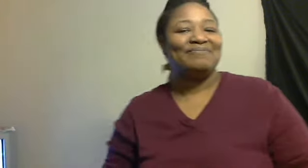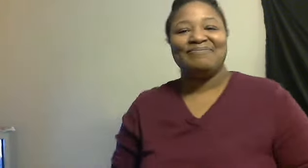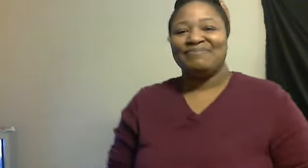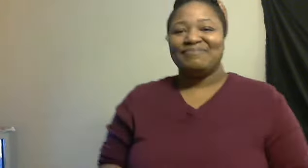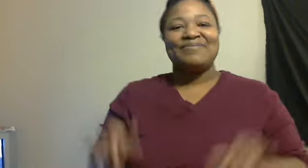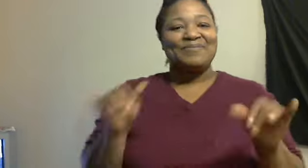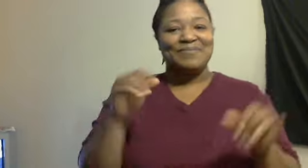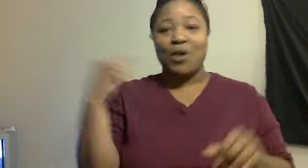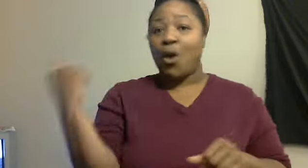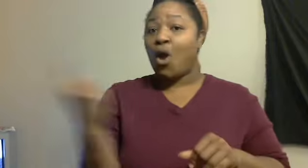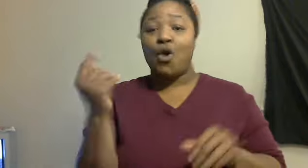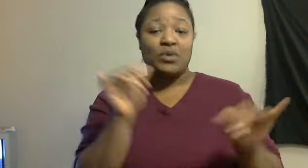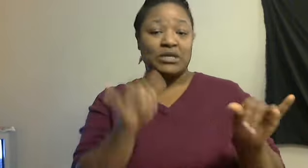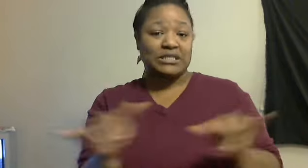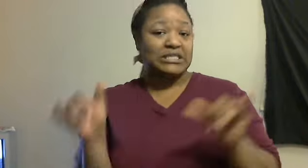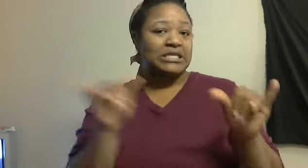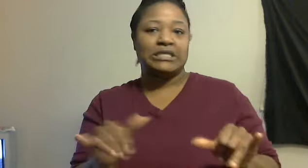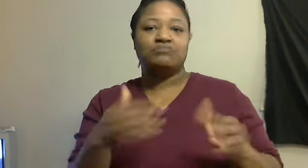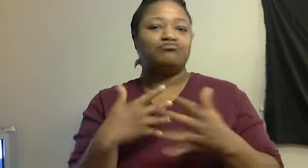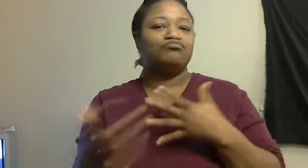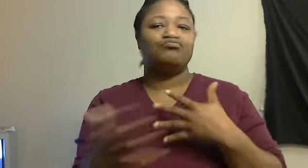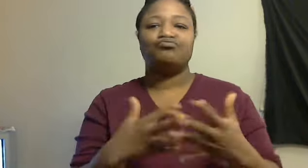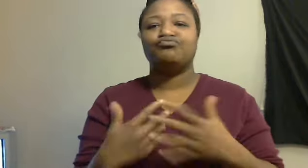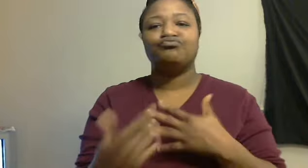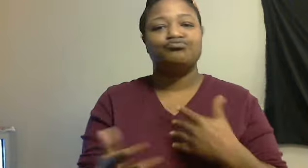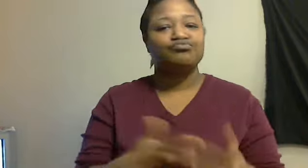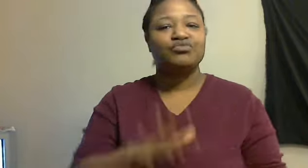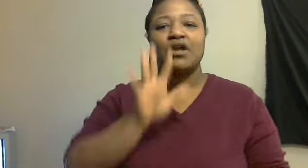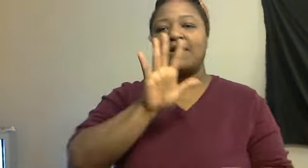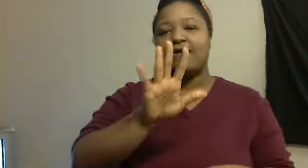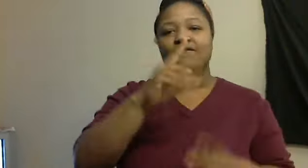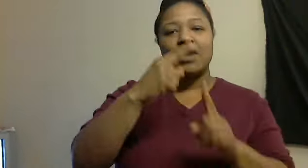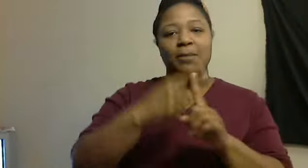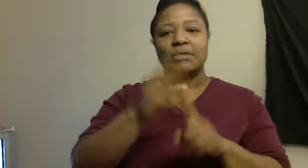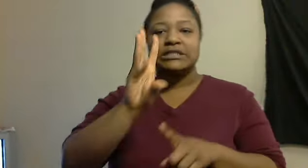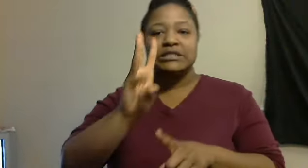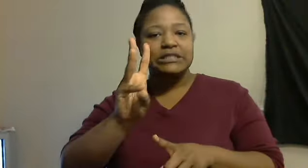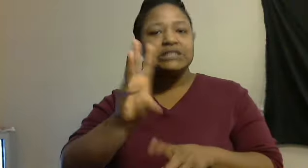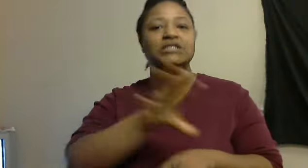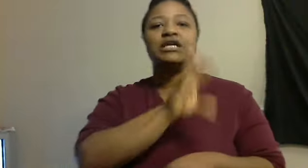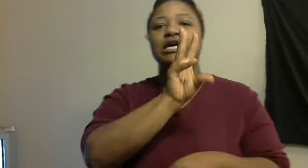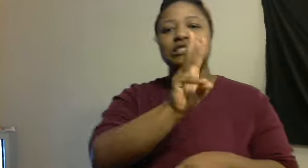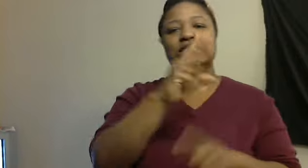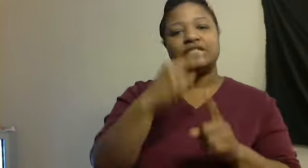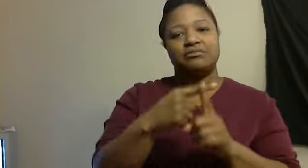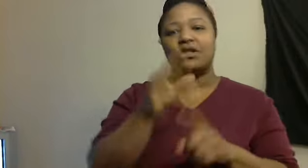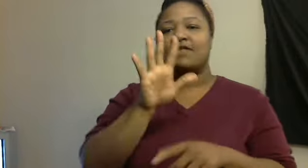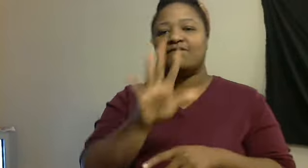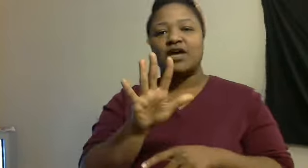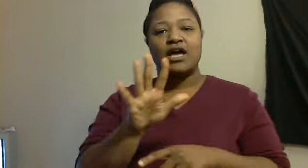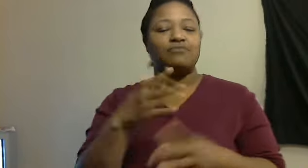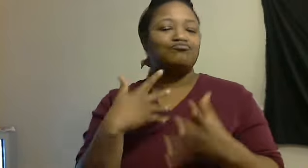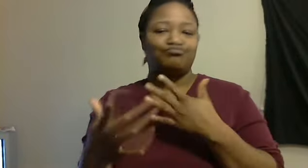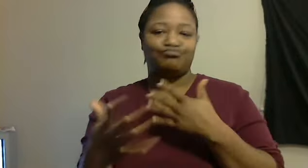it doesn't matter what order you know. 5 plus 6 is the same thing as 6 plus 5. And that makes sense. If I have 5 avocados and you give me